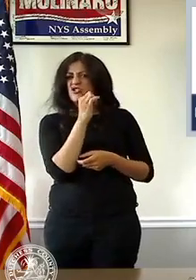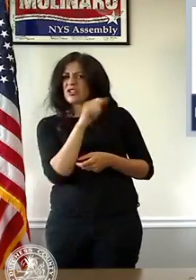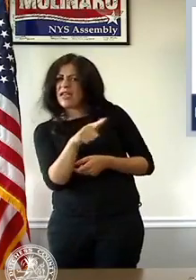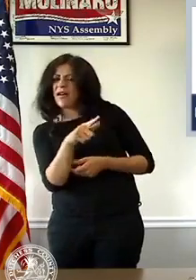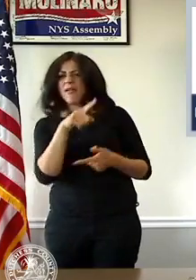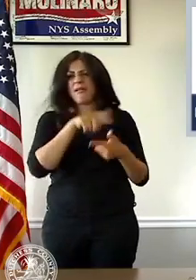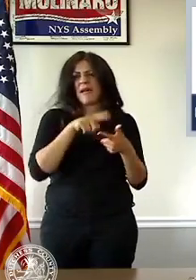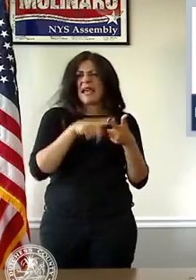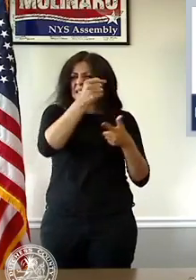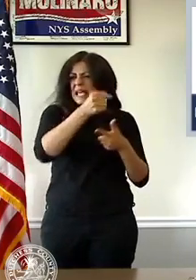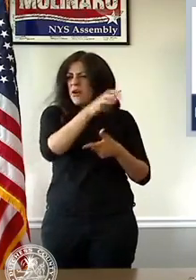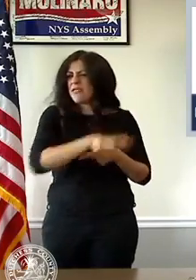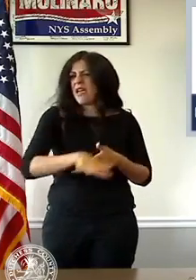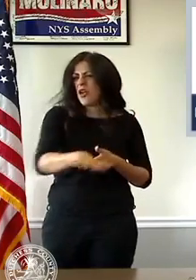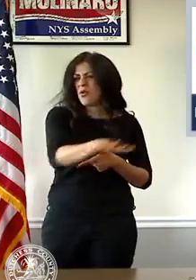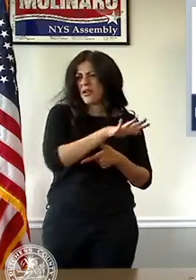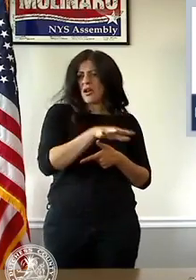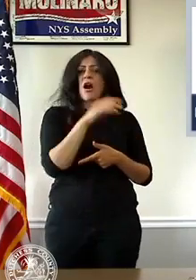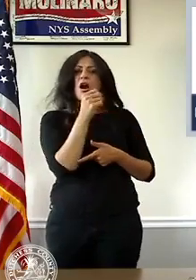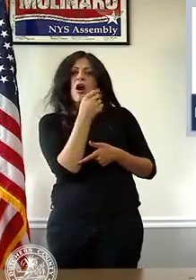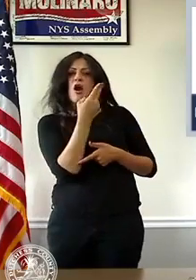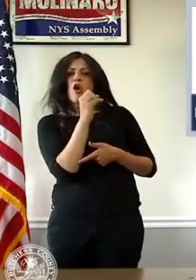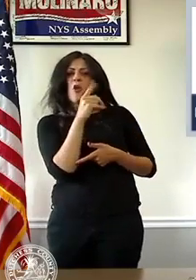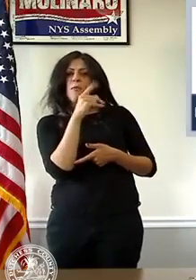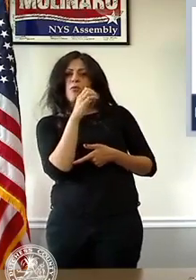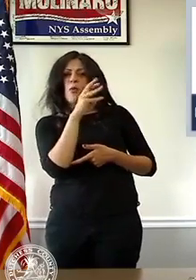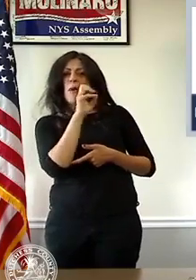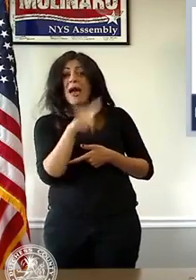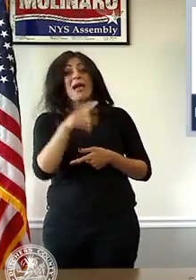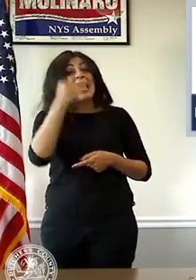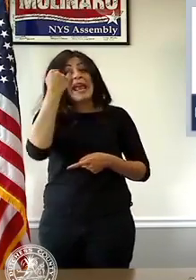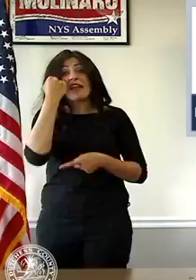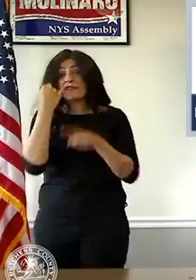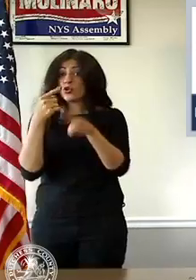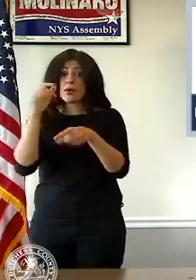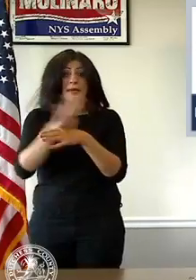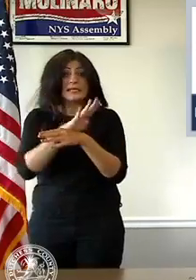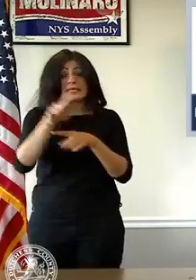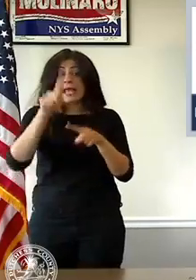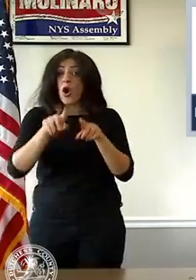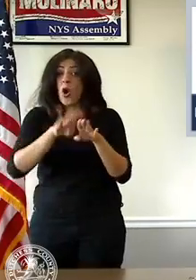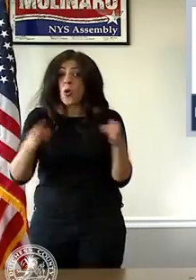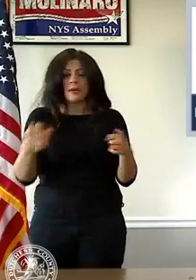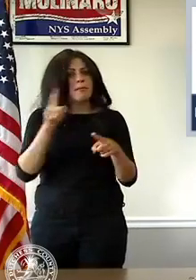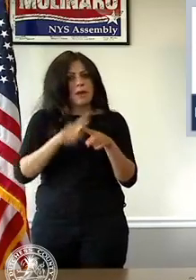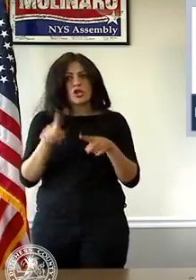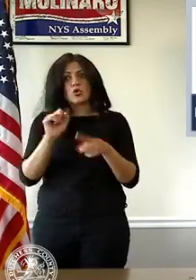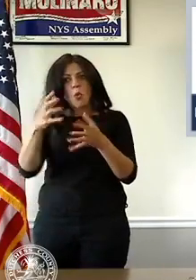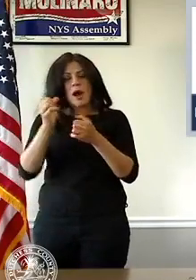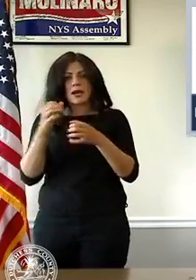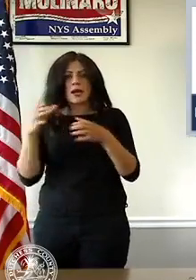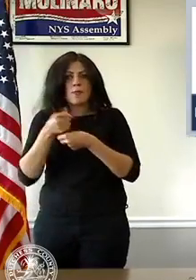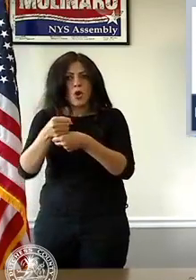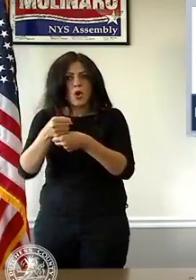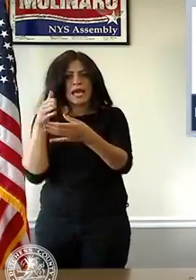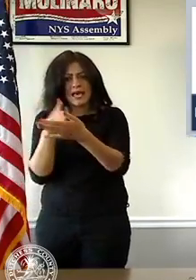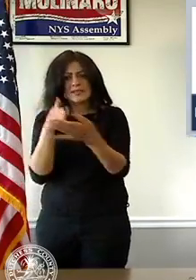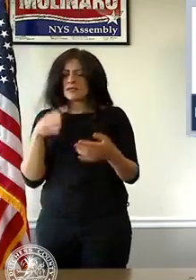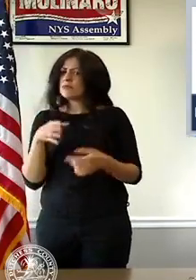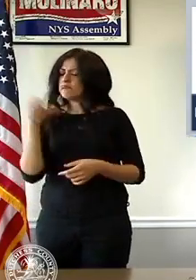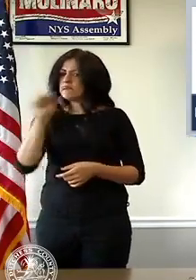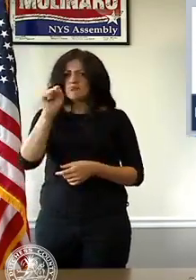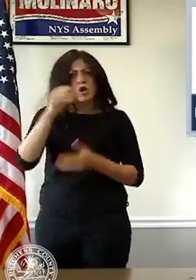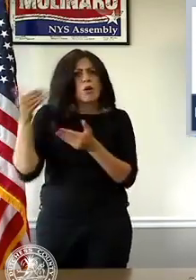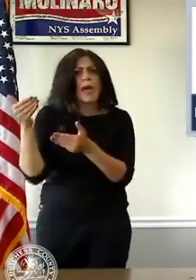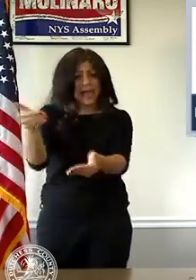attend, I'll be there with you. But what I will tell you is that law enforcement in this county did an exceptional job working